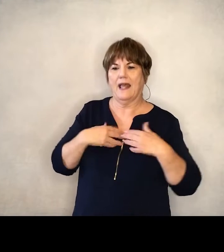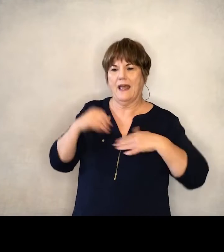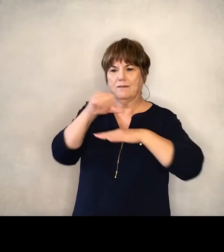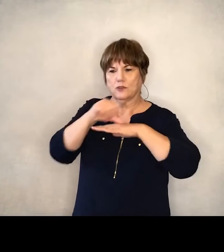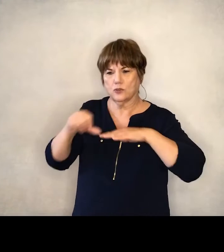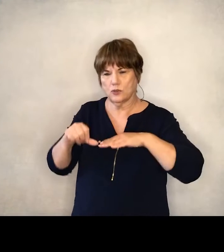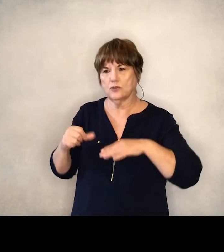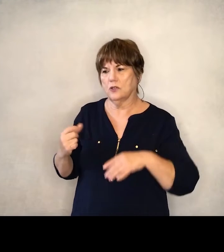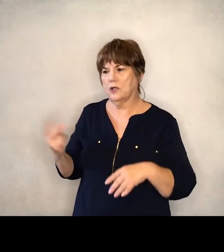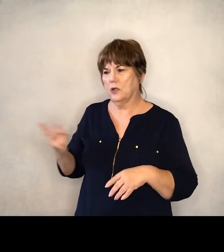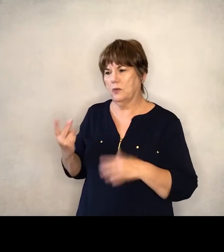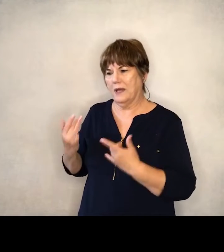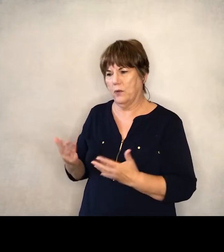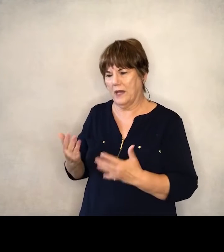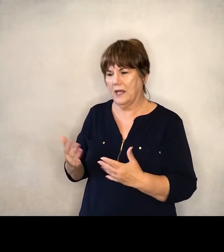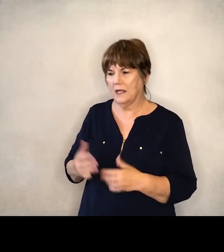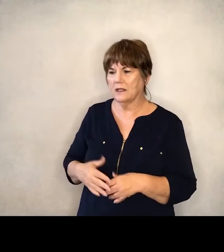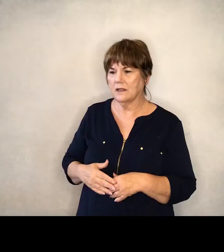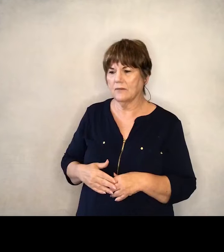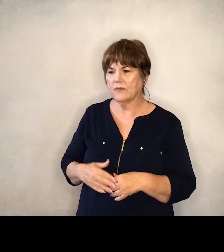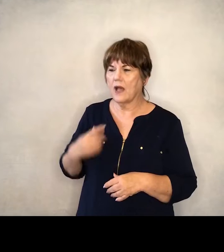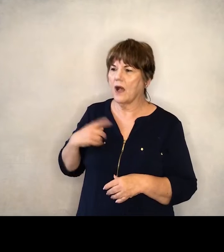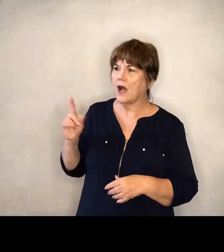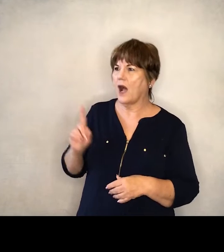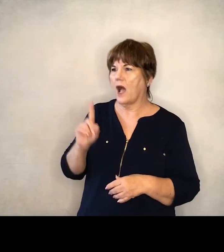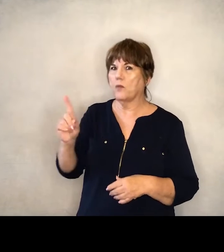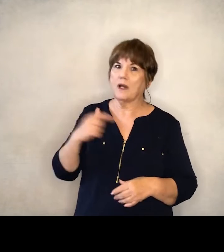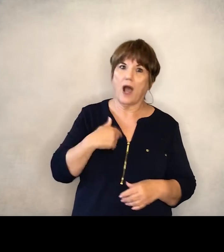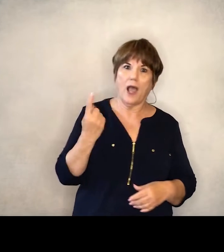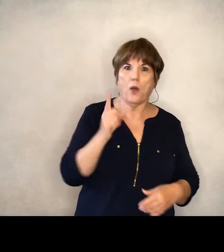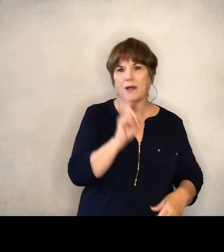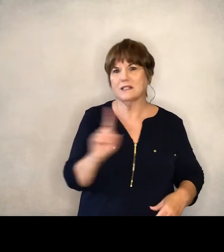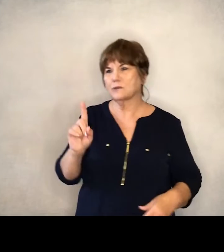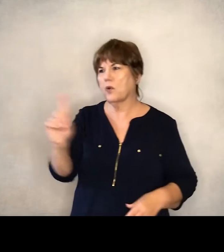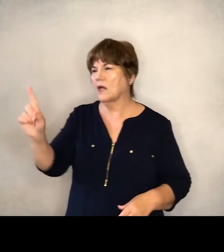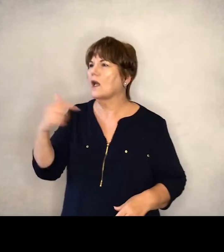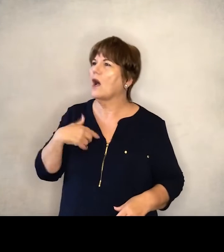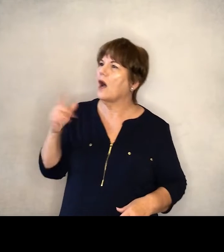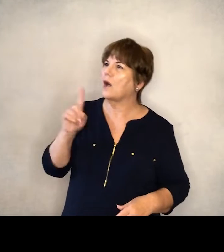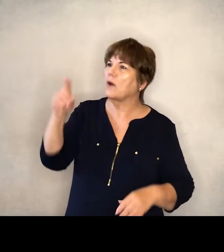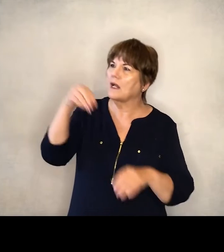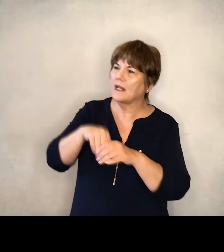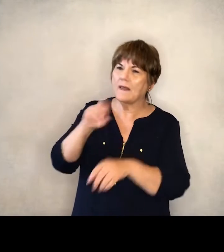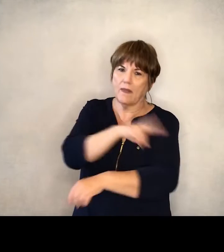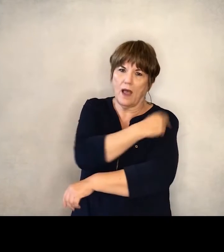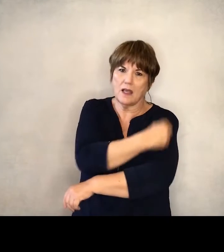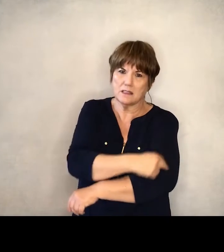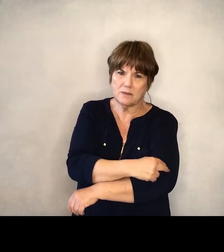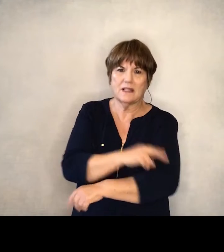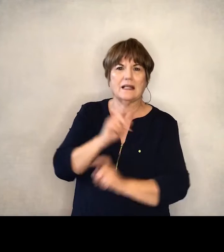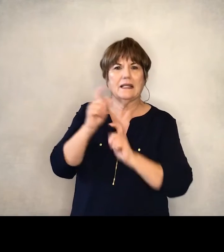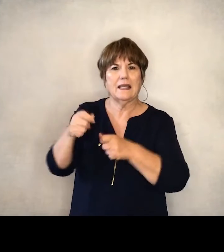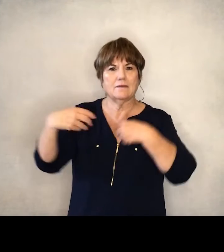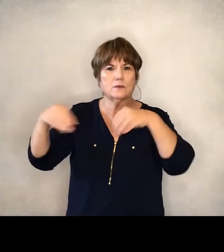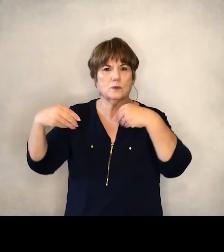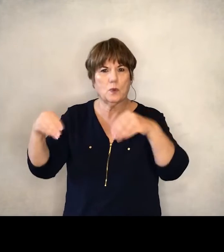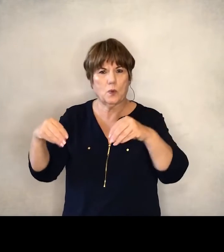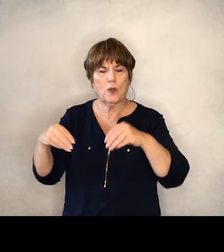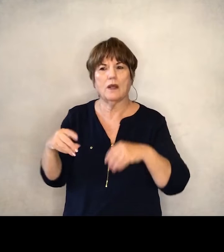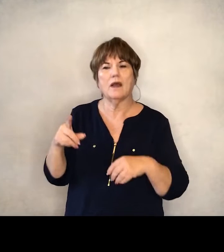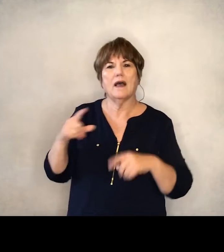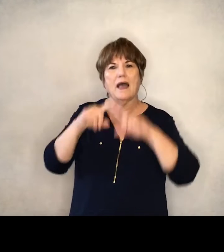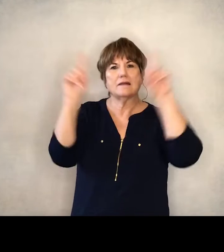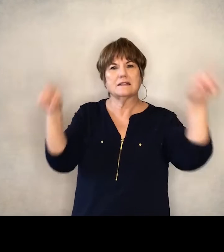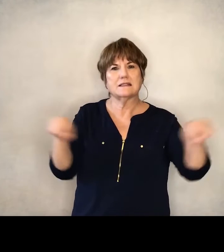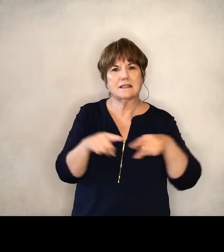waiting, I wandered, because I tend to wander, I wandered into the hospital gift shop, and they had a sign there for sale,